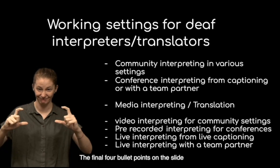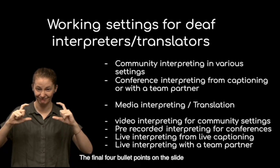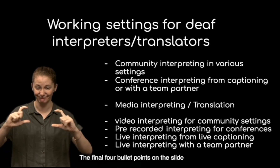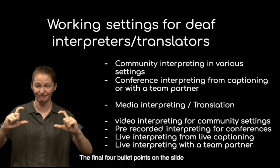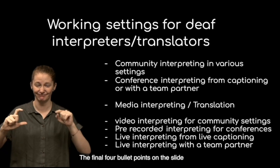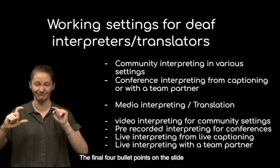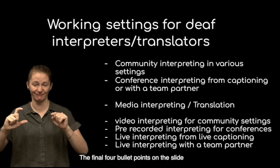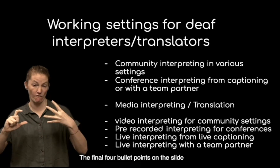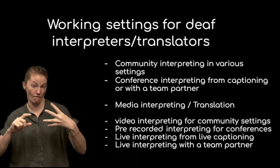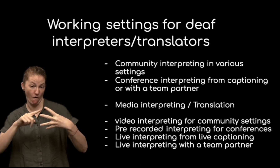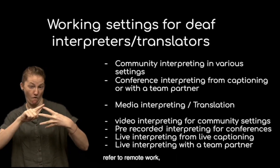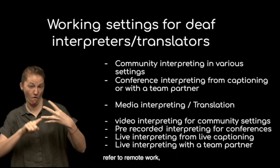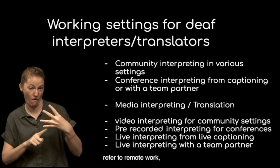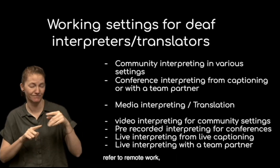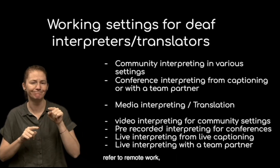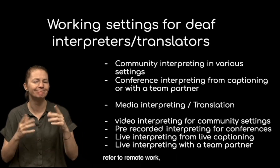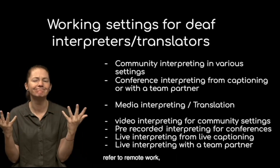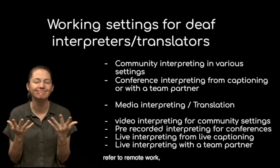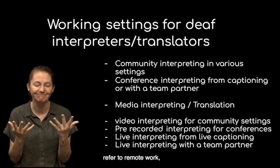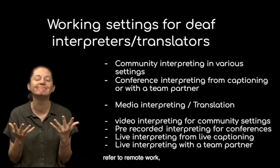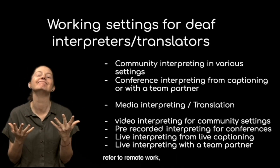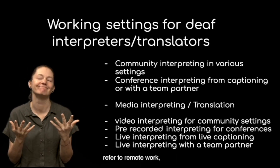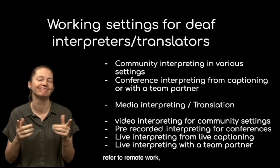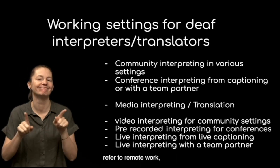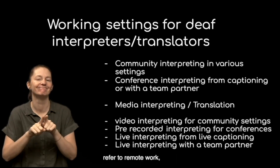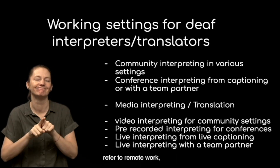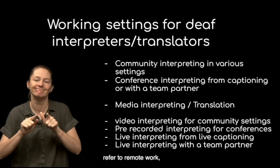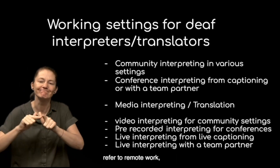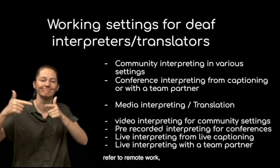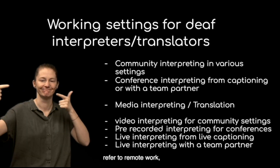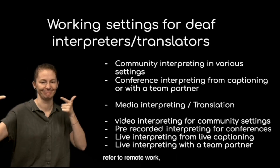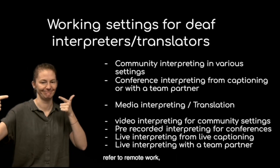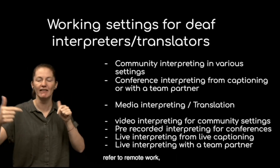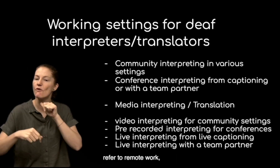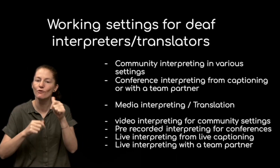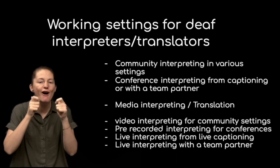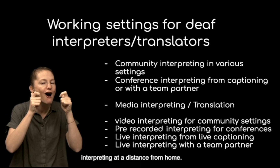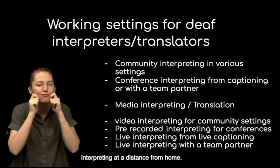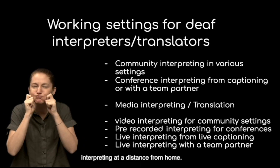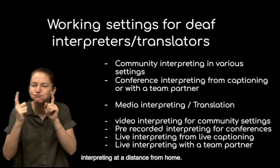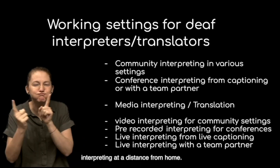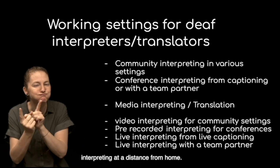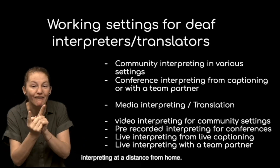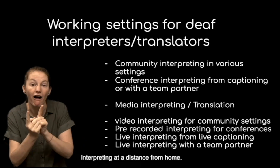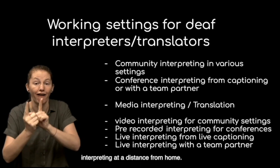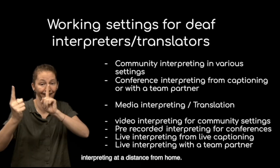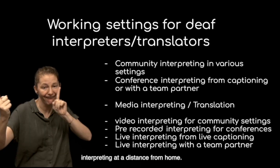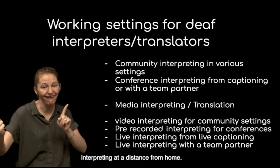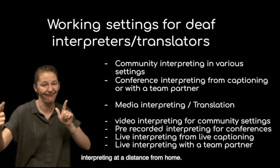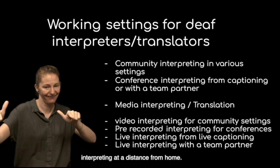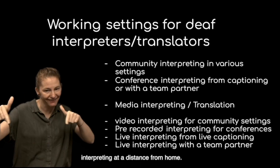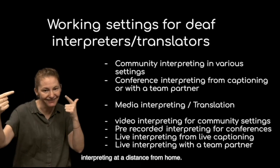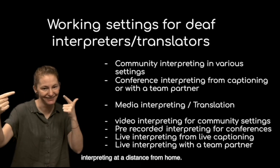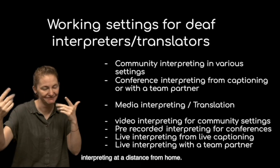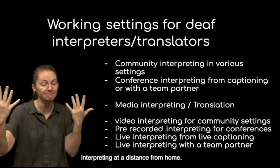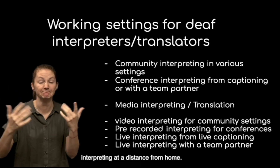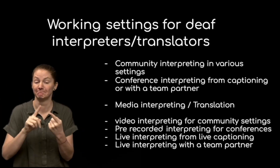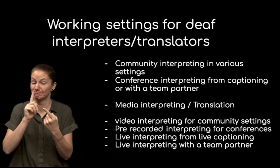between translation versus interpreting. The final 4 bullet points in the slide refer to remote work interpreting at a distance from